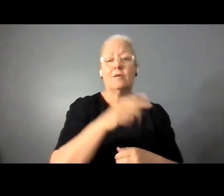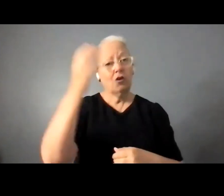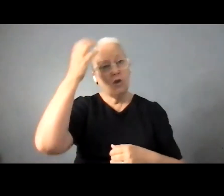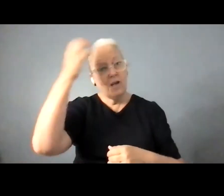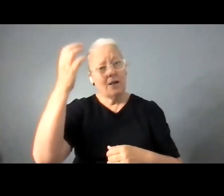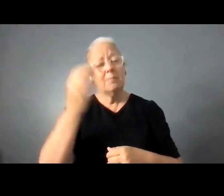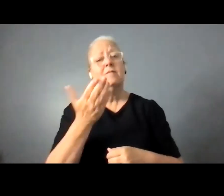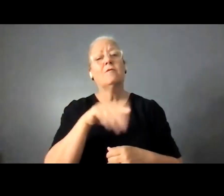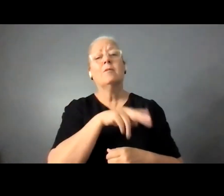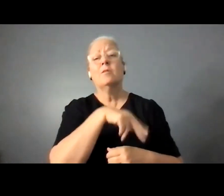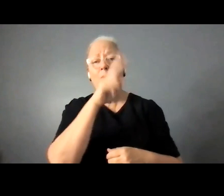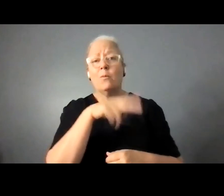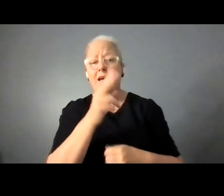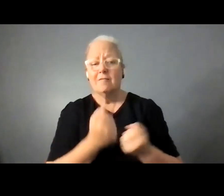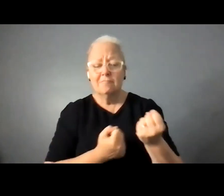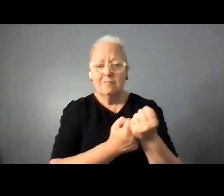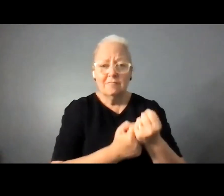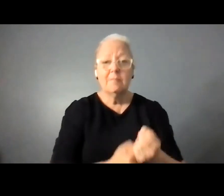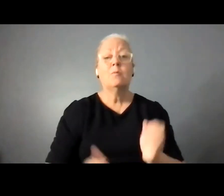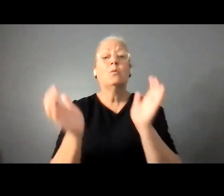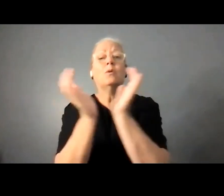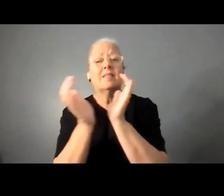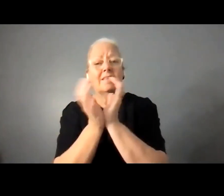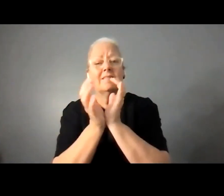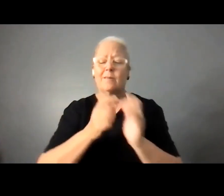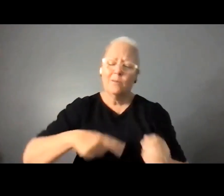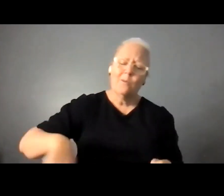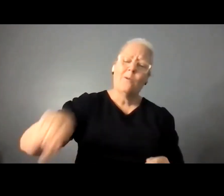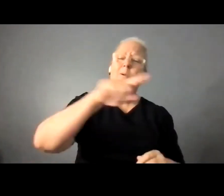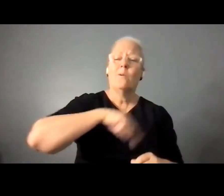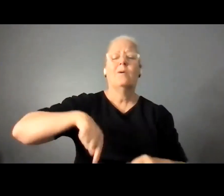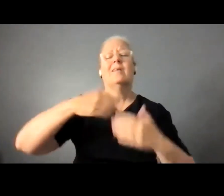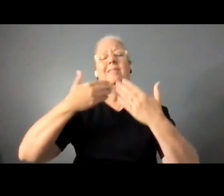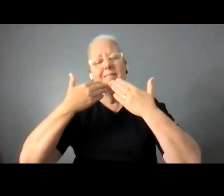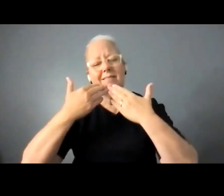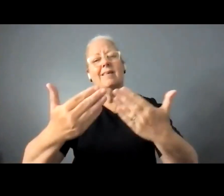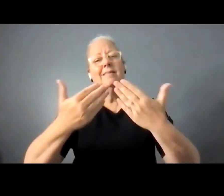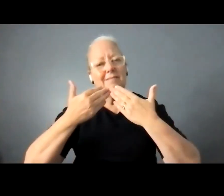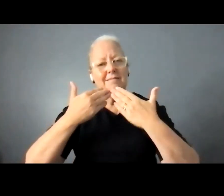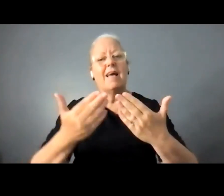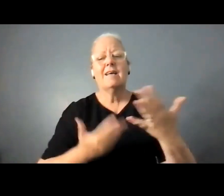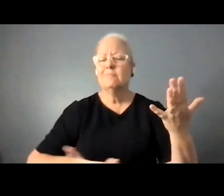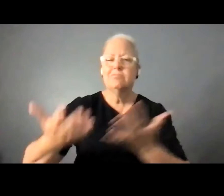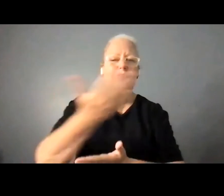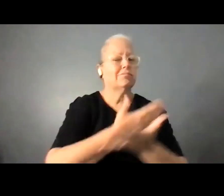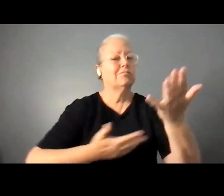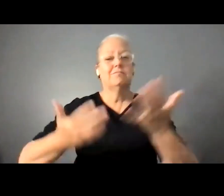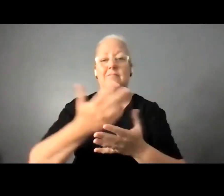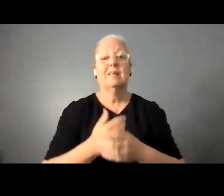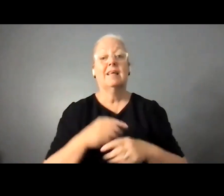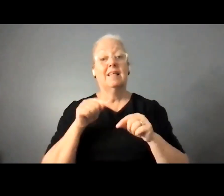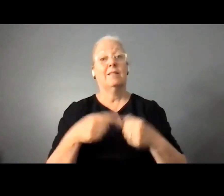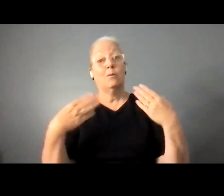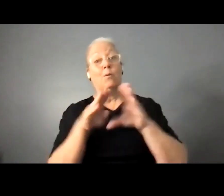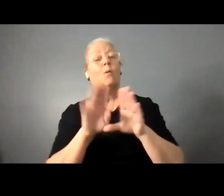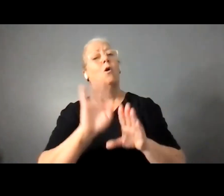Norway. Also on behalf of UNICEF, thank you so much for this conversation. This doesn't end here, it keeps